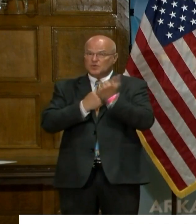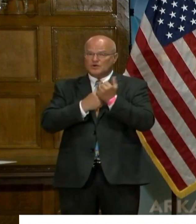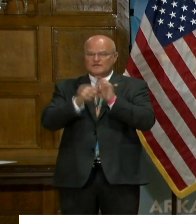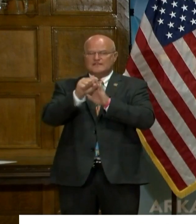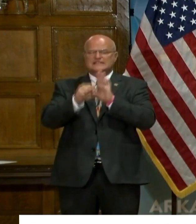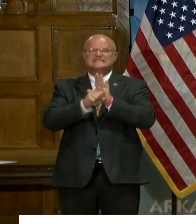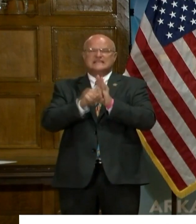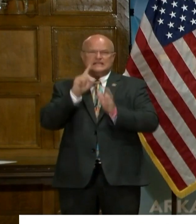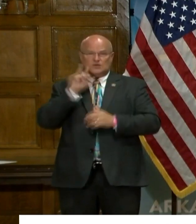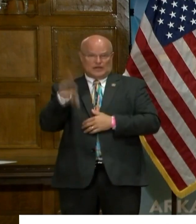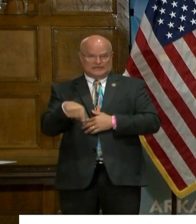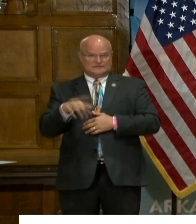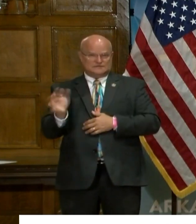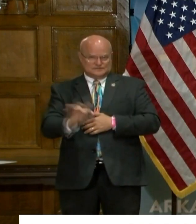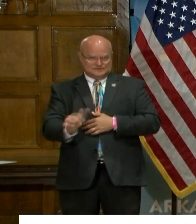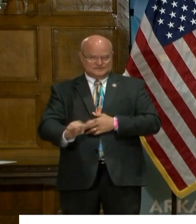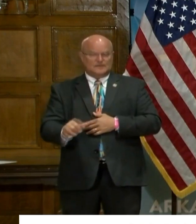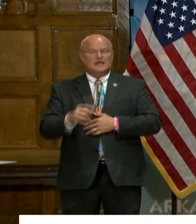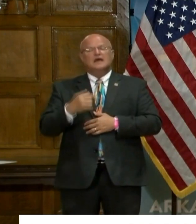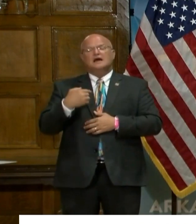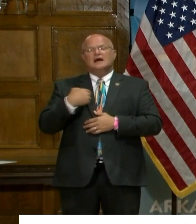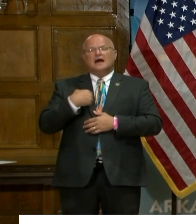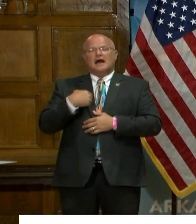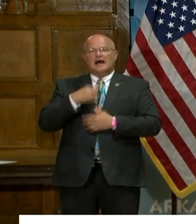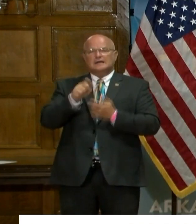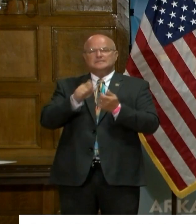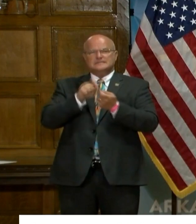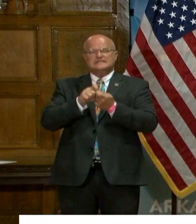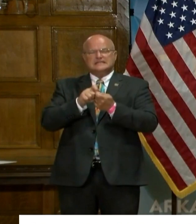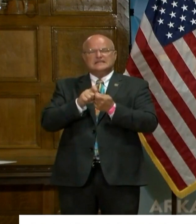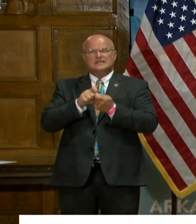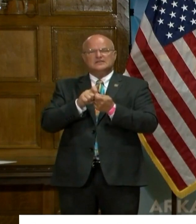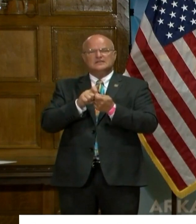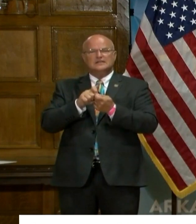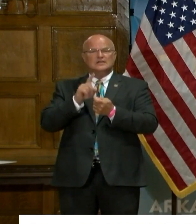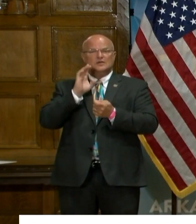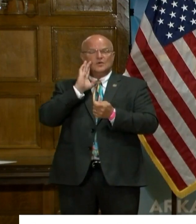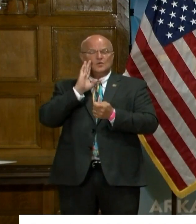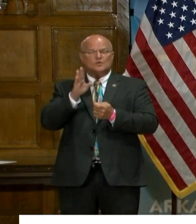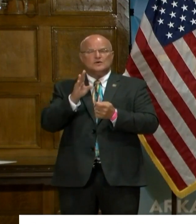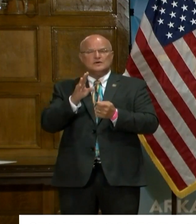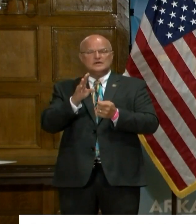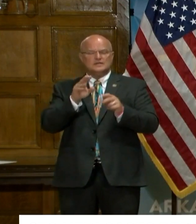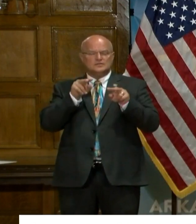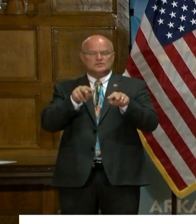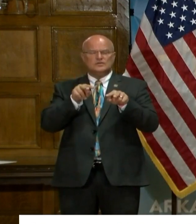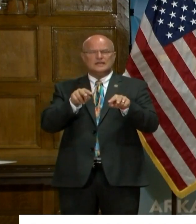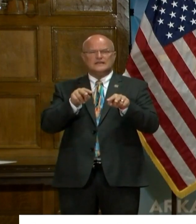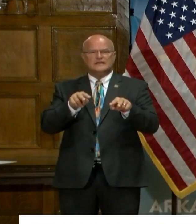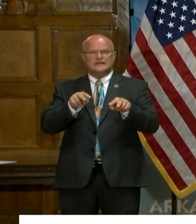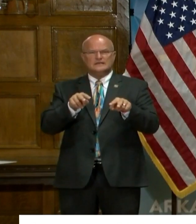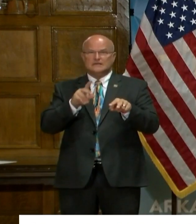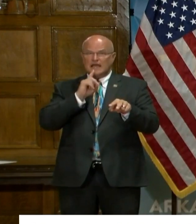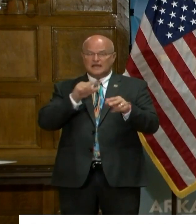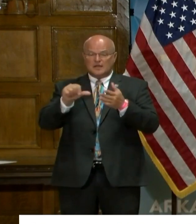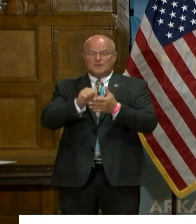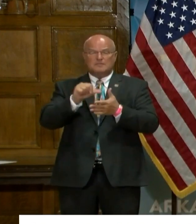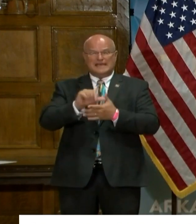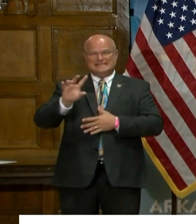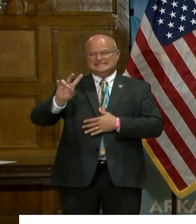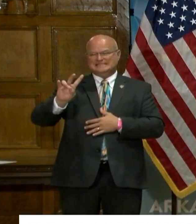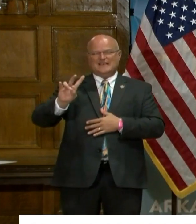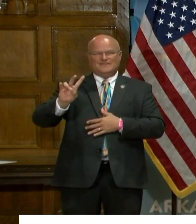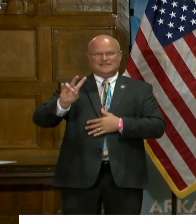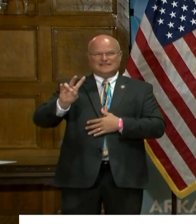of the state directives. And I particularly would go to, it's actually page